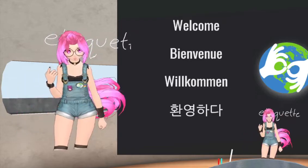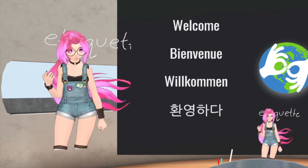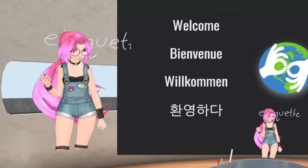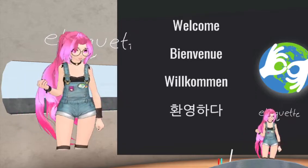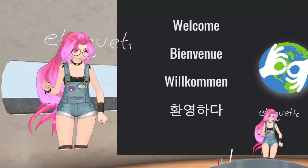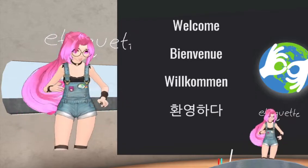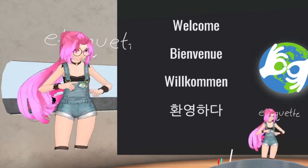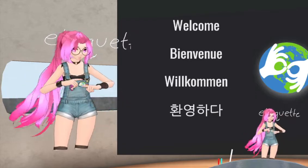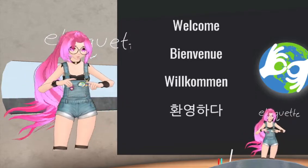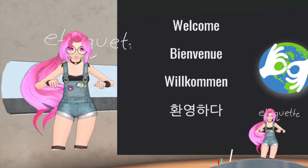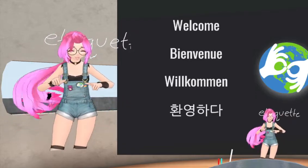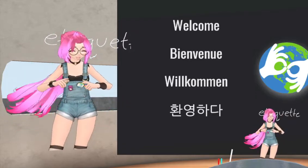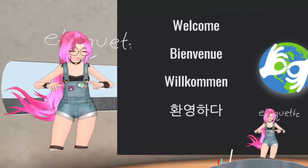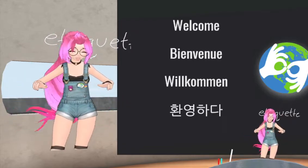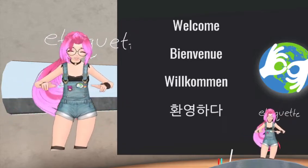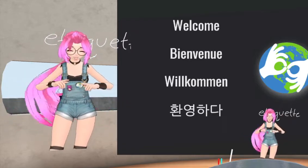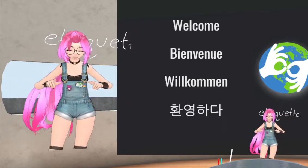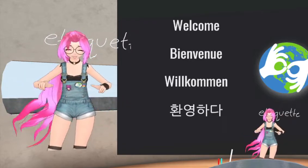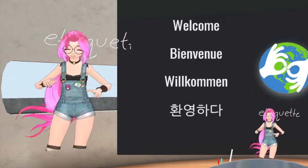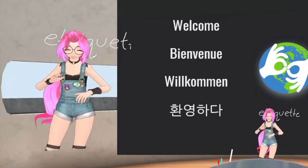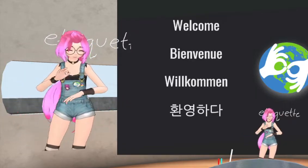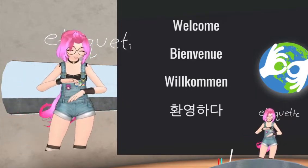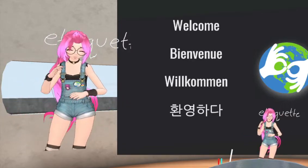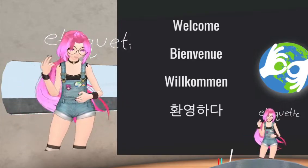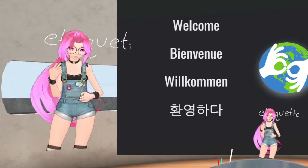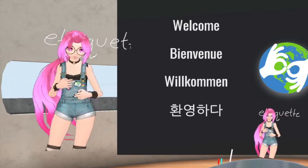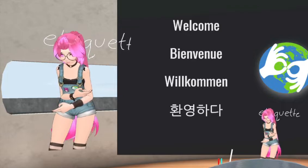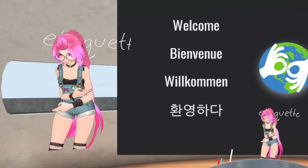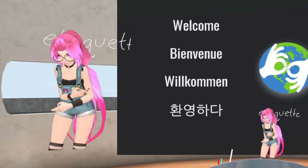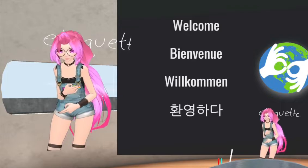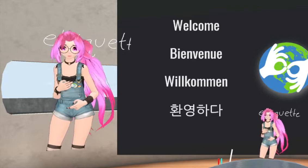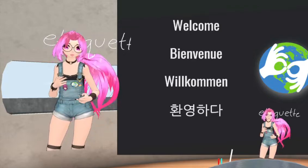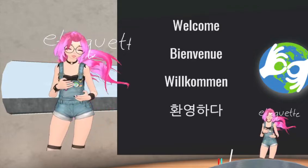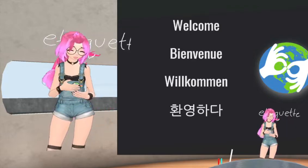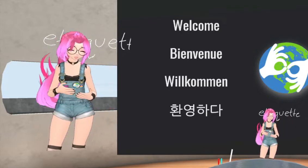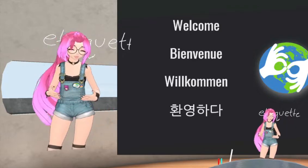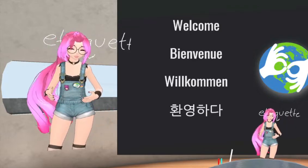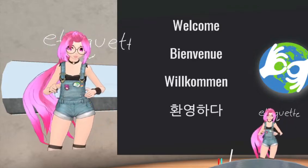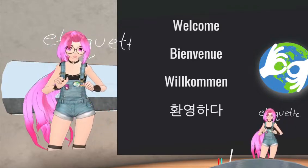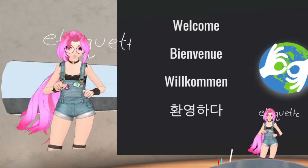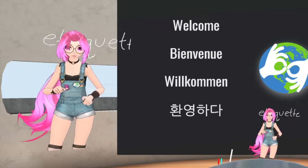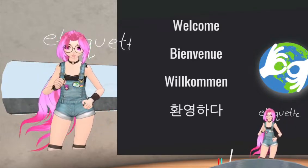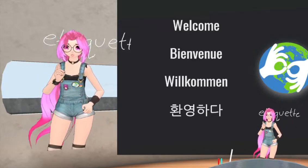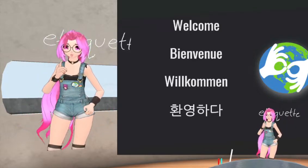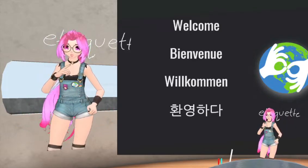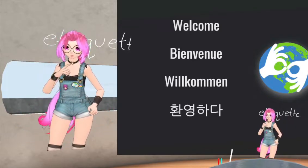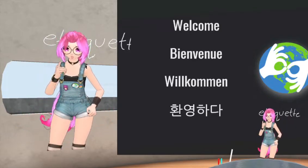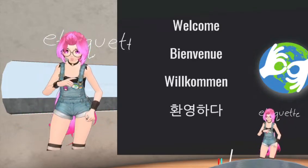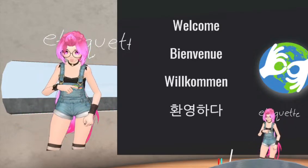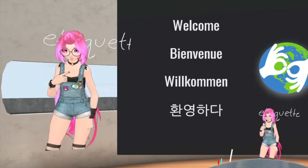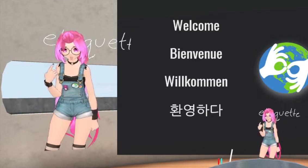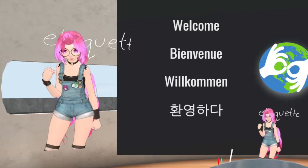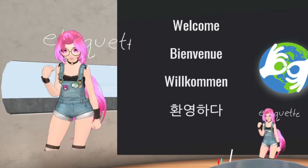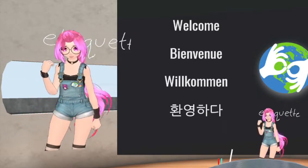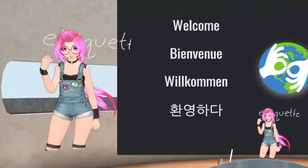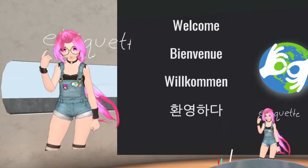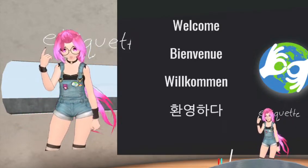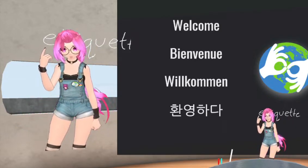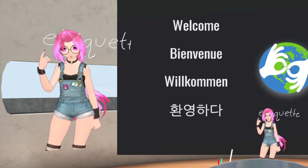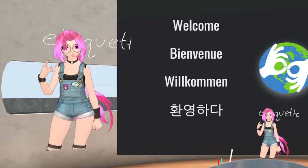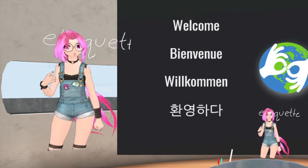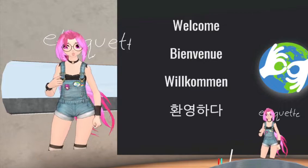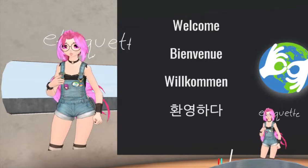it's going to help the deaf and hard of hearing people around you understand you. So yes, 100%, that is a really great thing to do. And also I cannot wait for